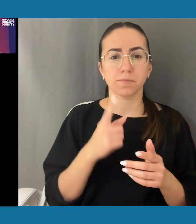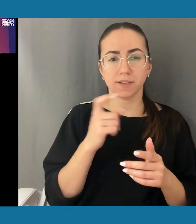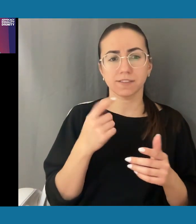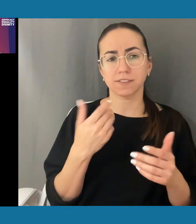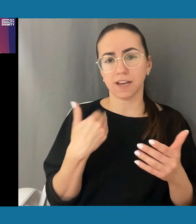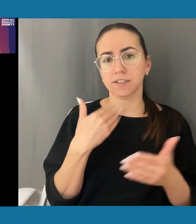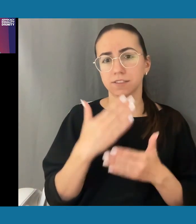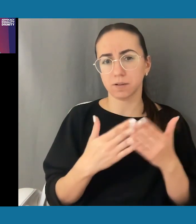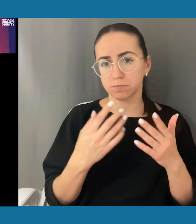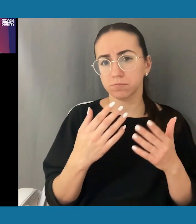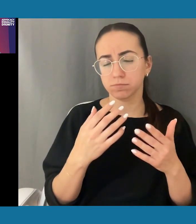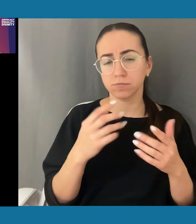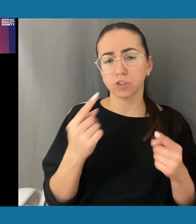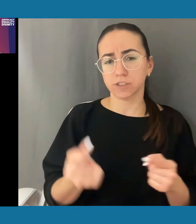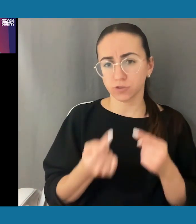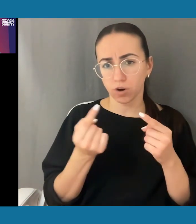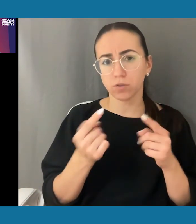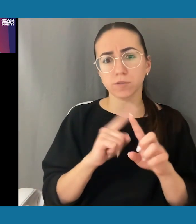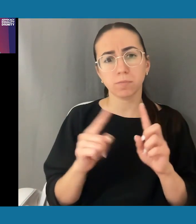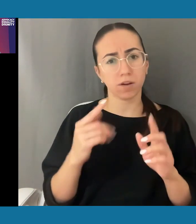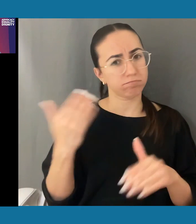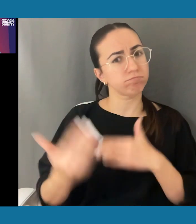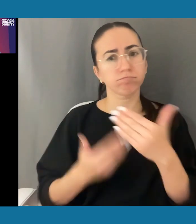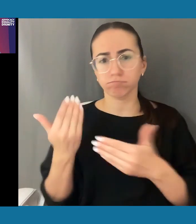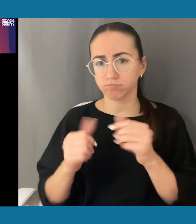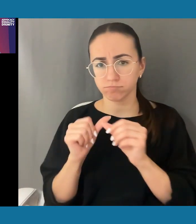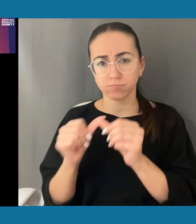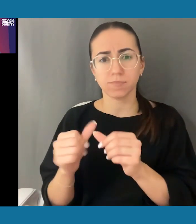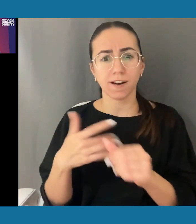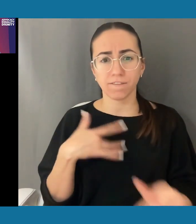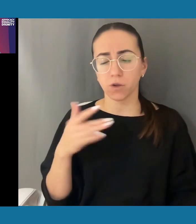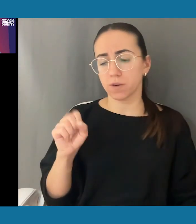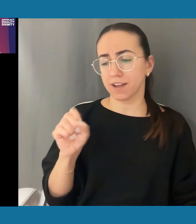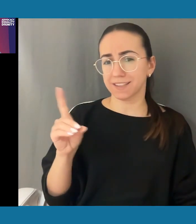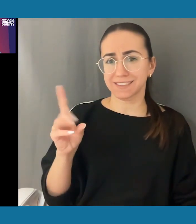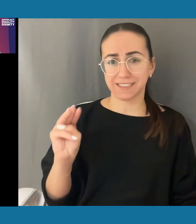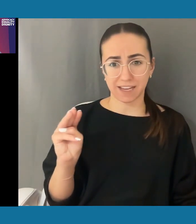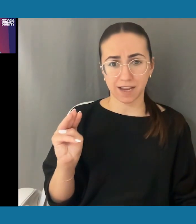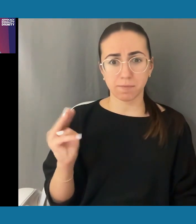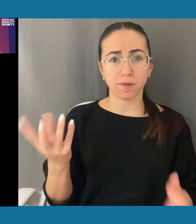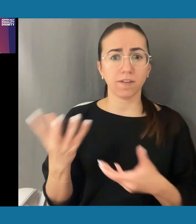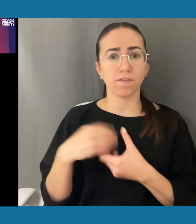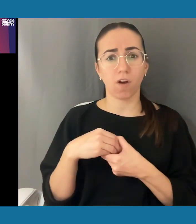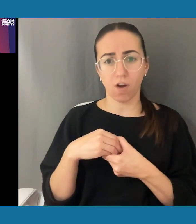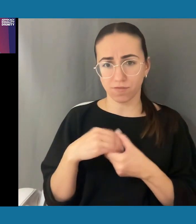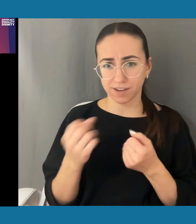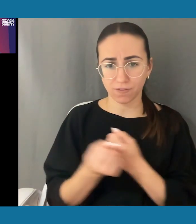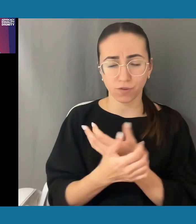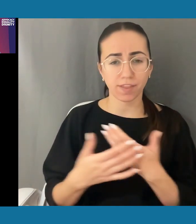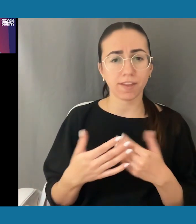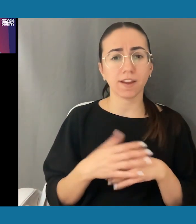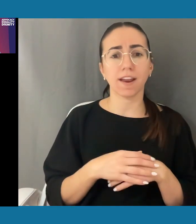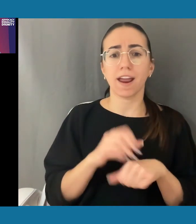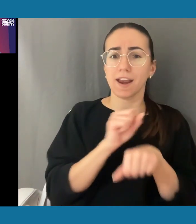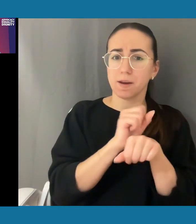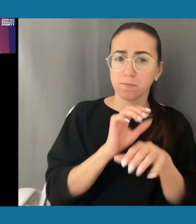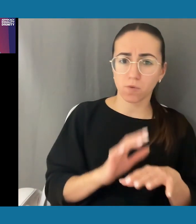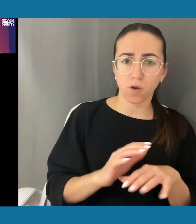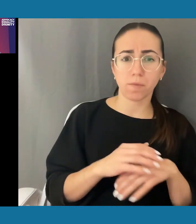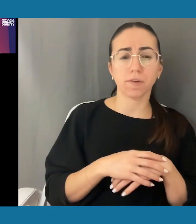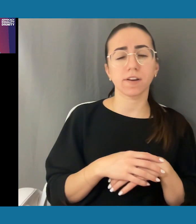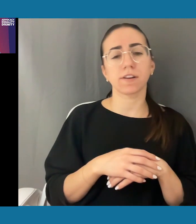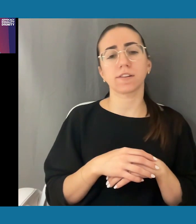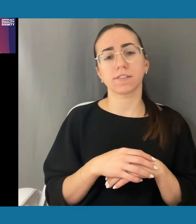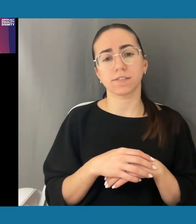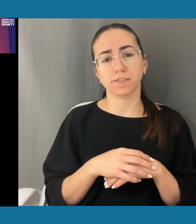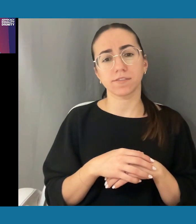that having SDM and being able to have his rights restored and getting employment and a car and, you know, having his friends and hanging out, like all these